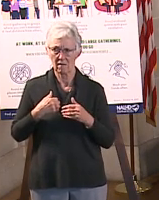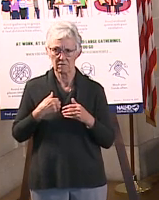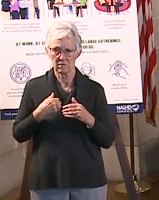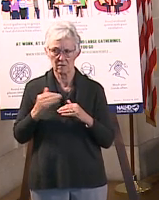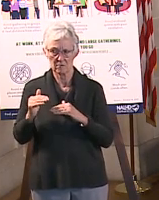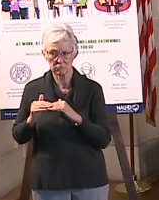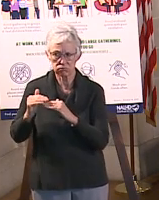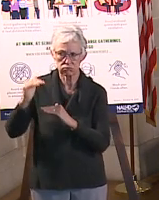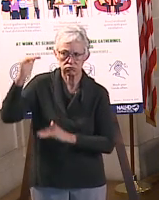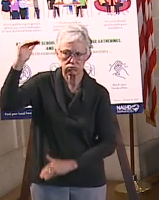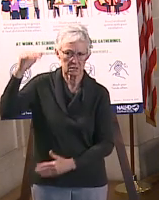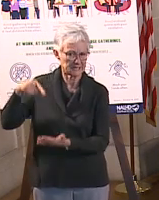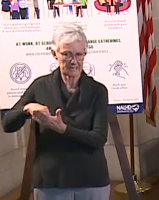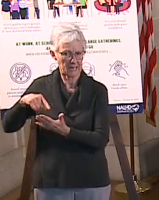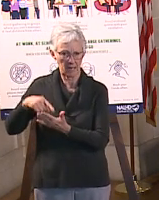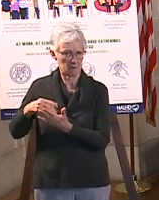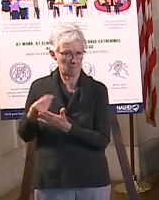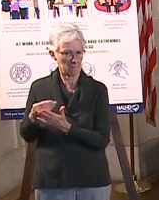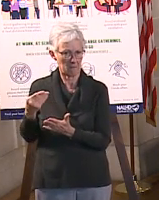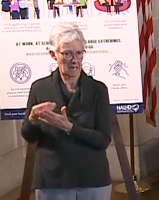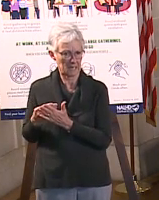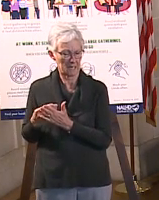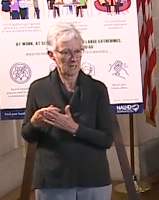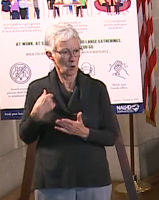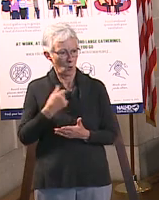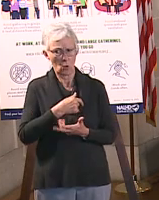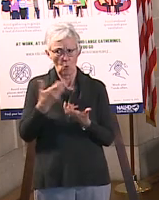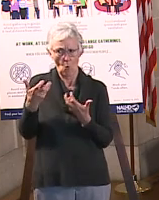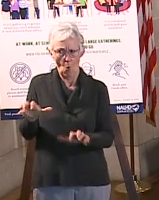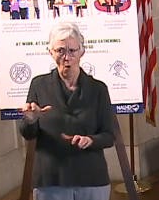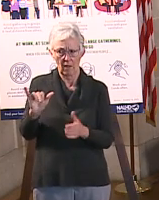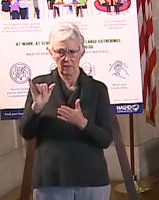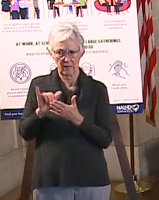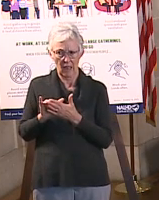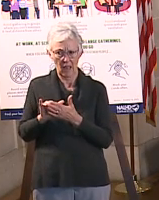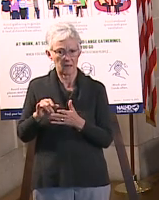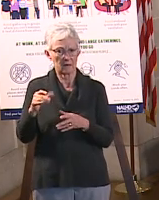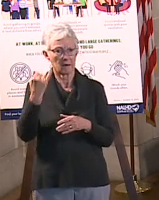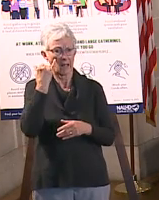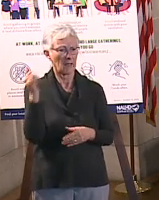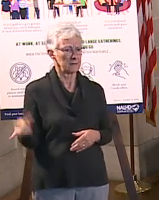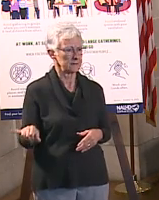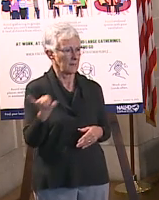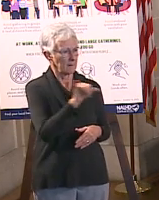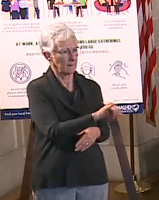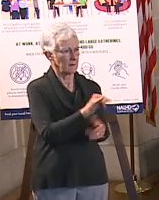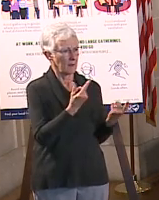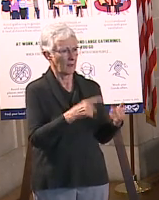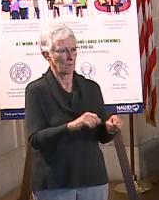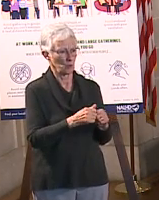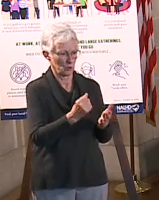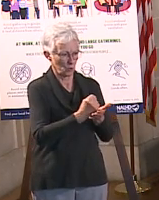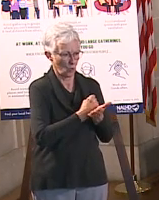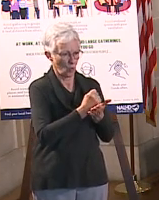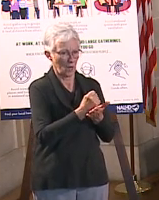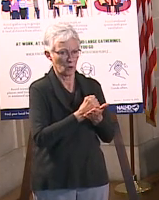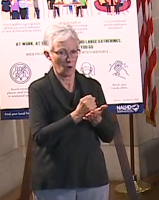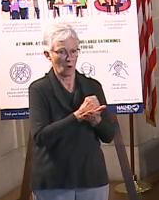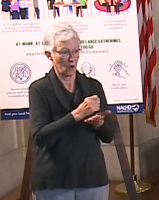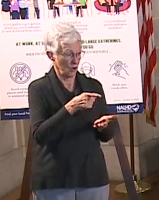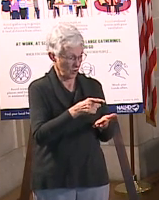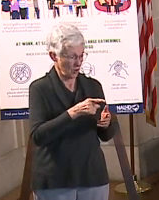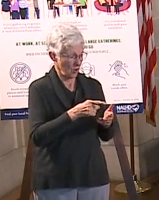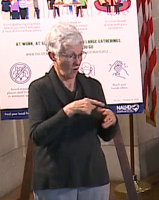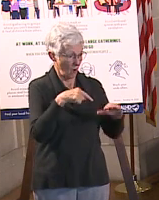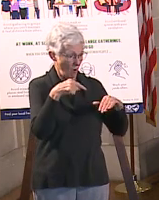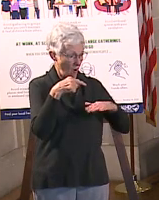But what happens is that over time, it gets out of hand, just like it can with your credit cards, and then you get in debt, and then you end up dedicating a